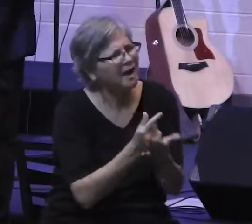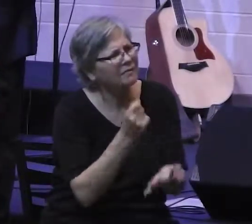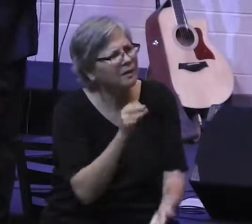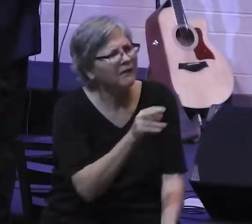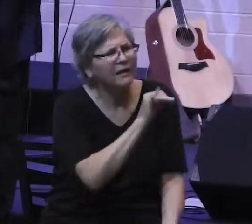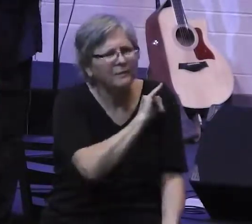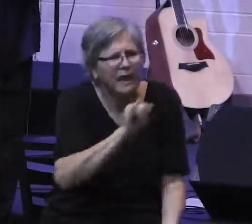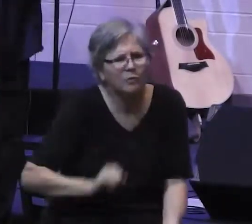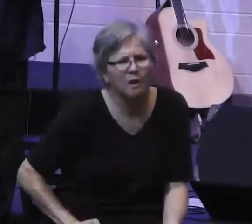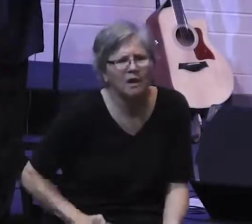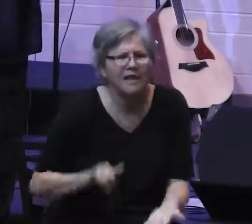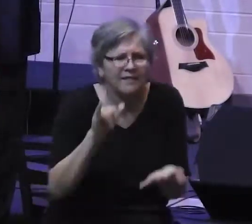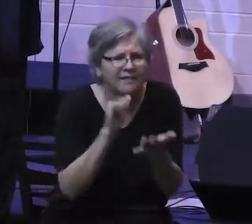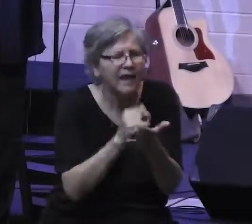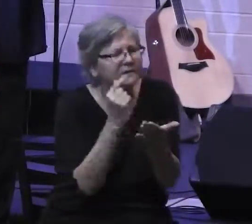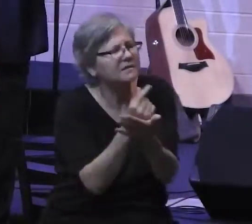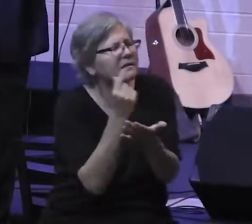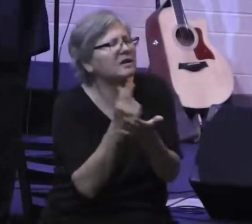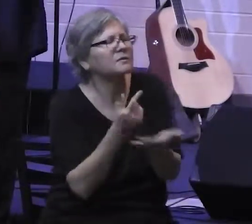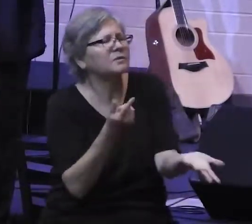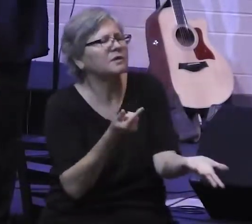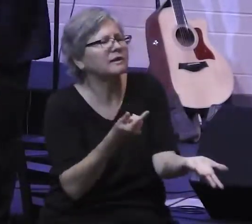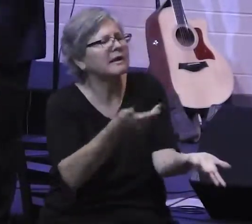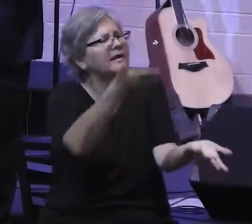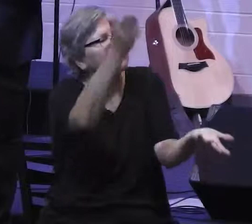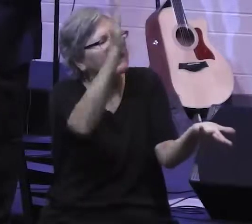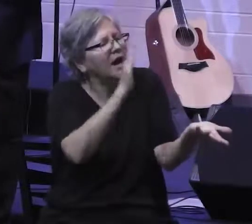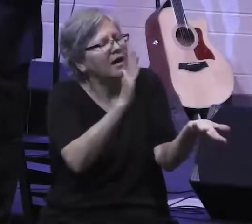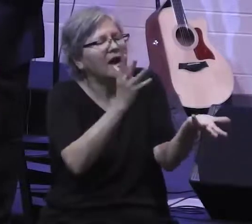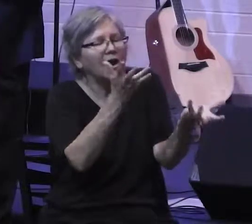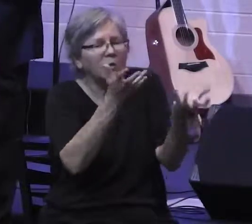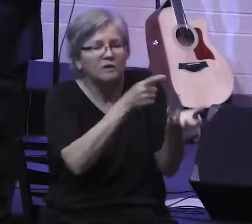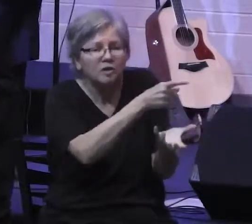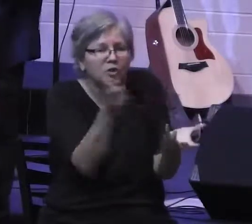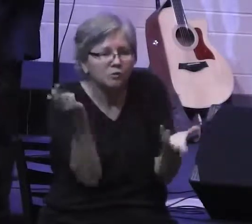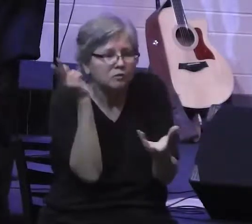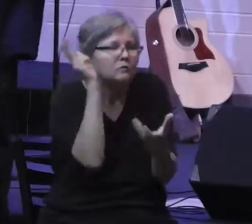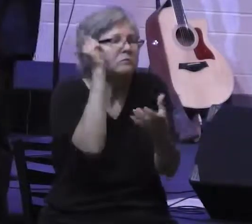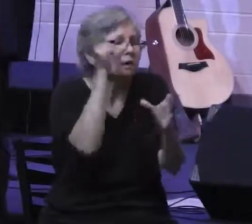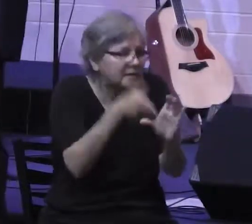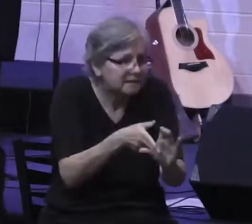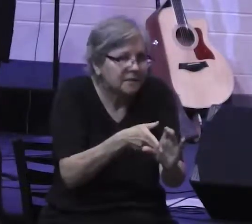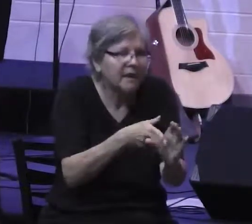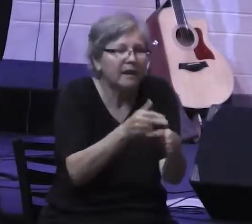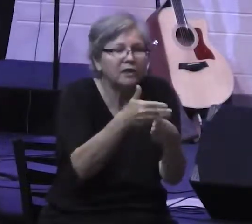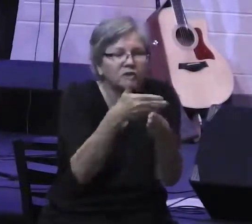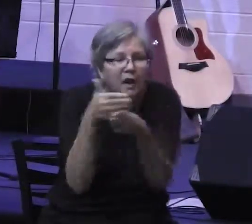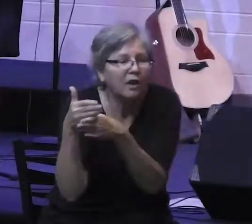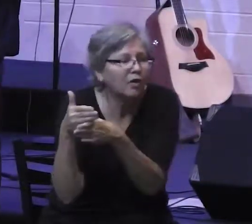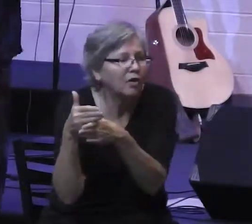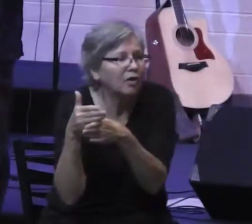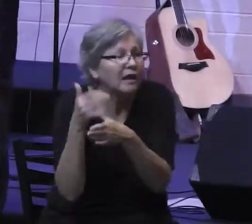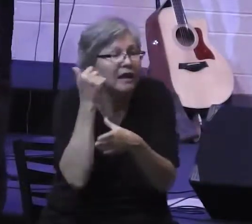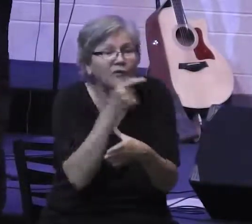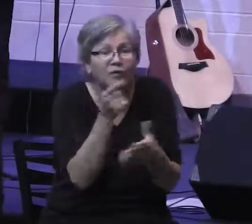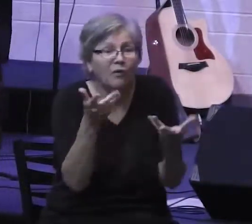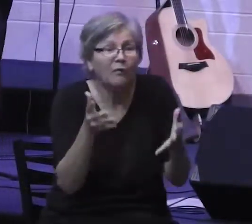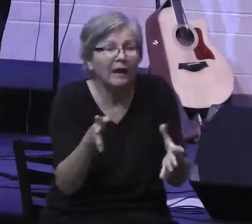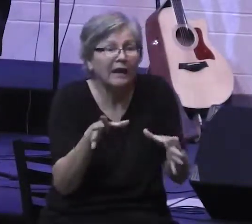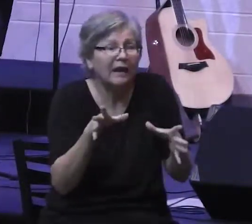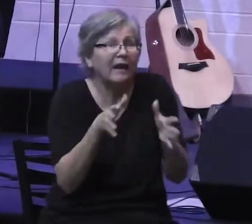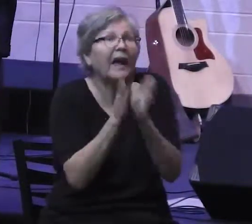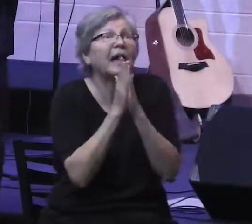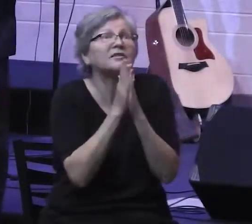Emmanuel. This is the gospel that he's inviting you to share in, to participate in. And even if you've already asked Jesus into your heart, consider that